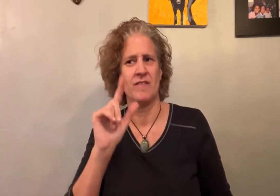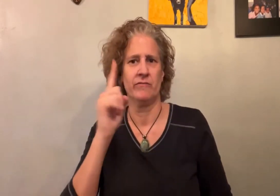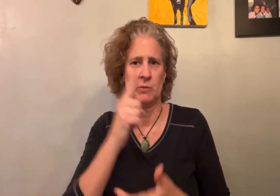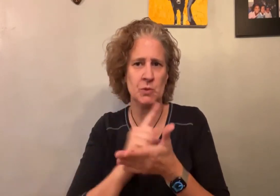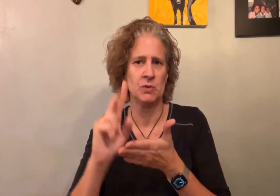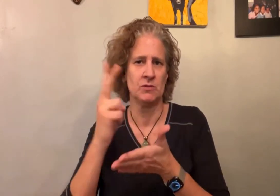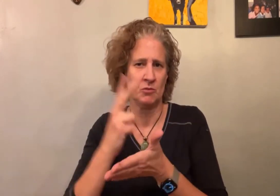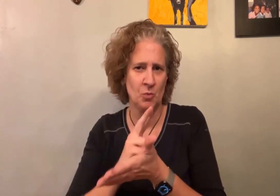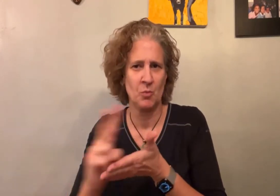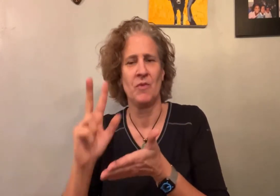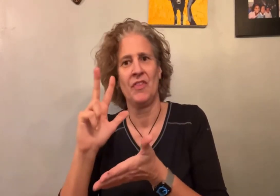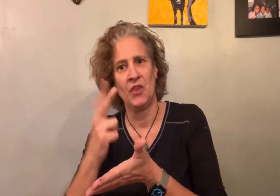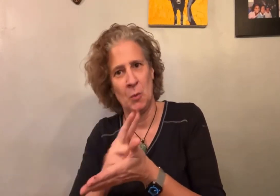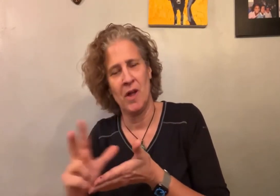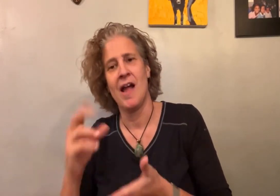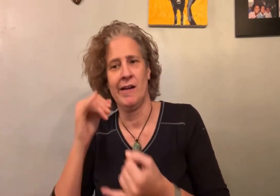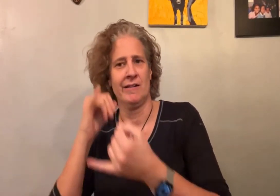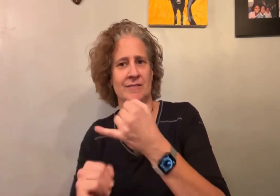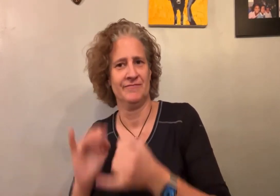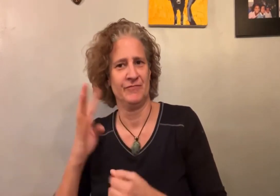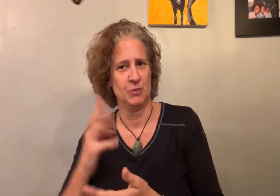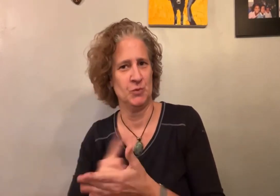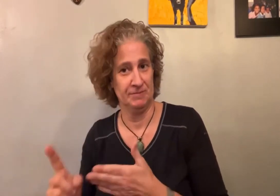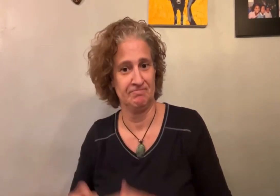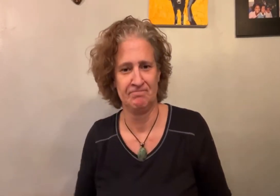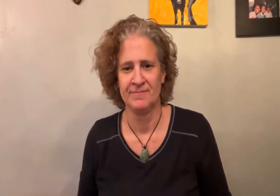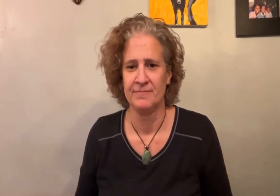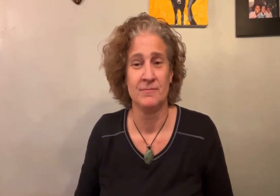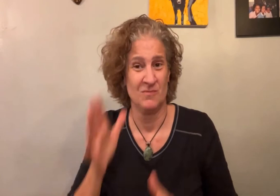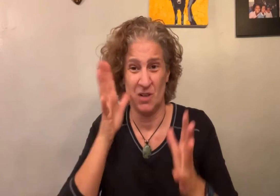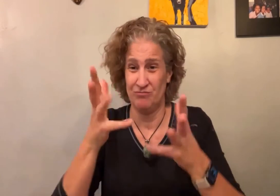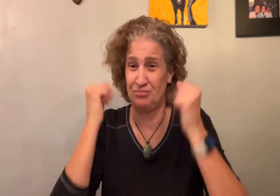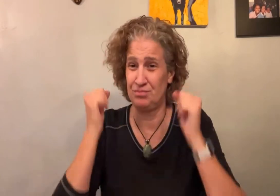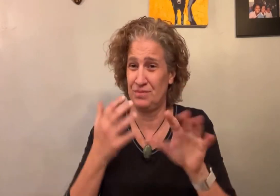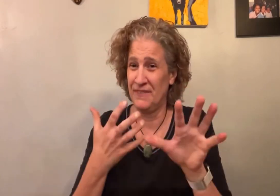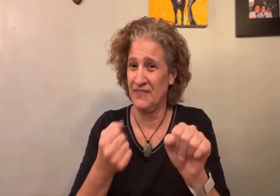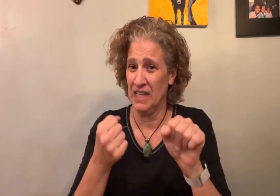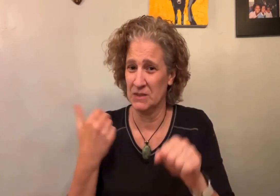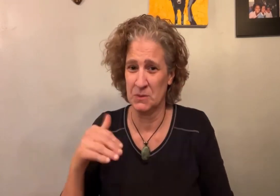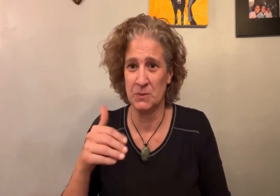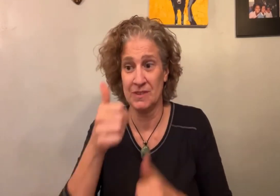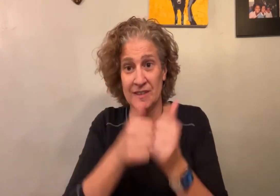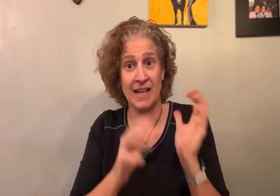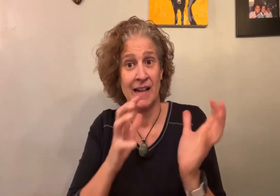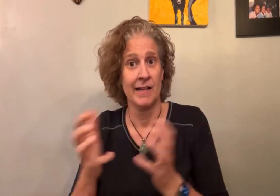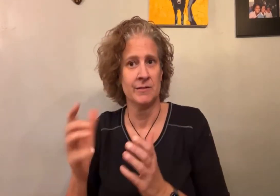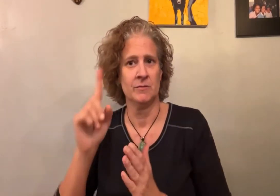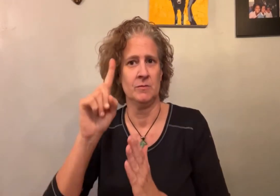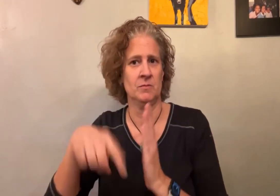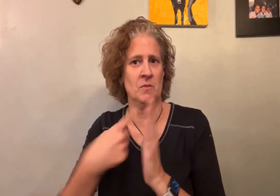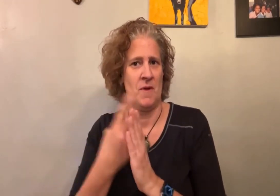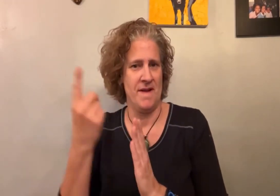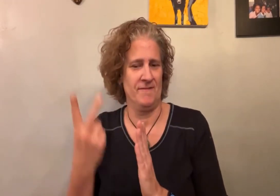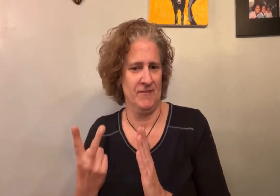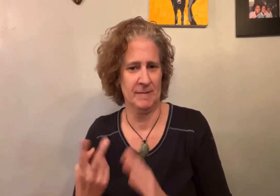forward to that. This is just a brief outline to give you an idea of what you can expect for the next 4 weeks.